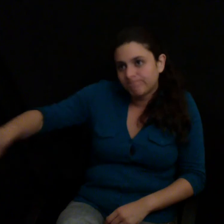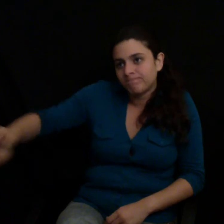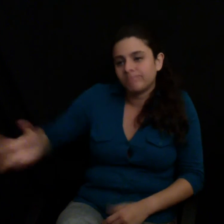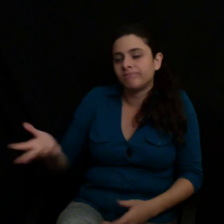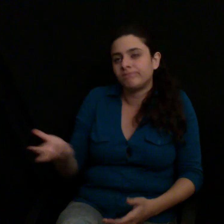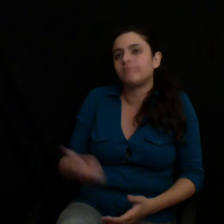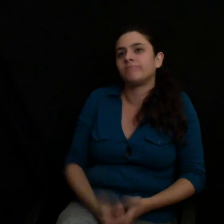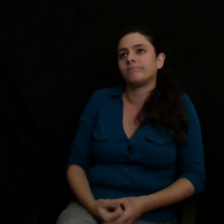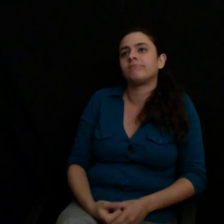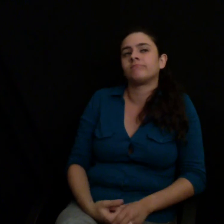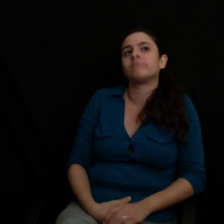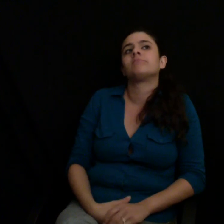and see some